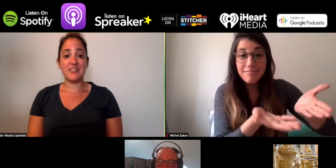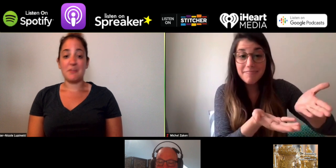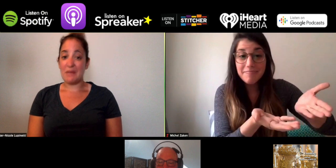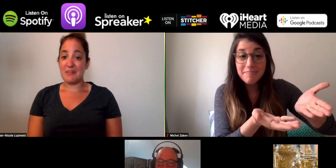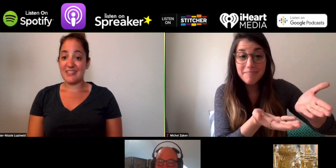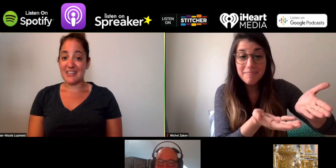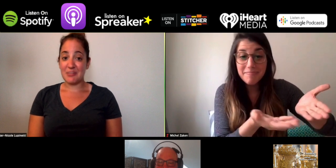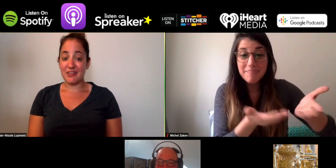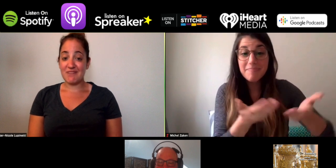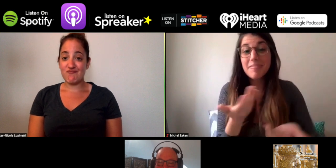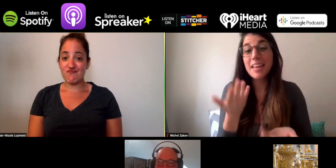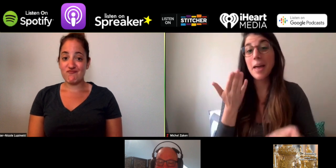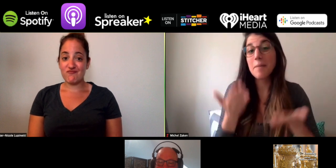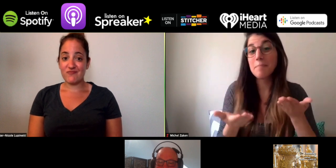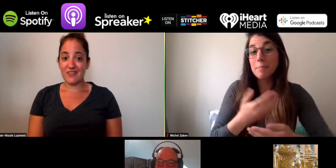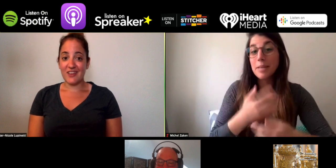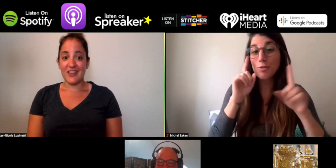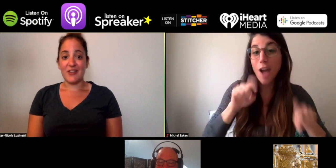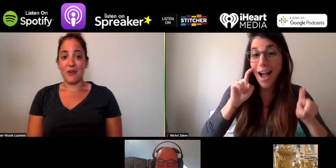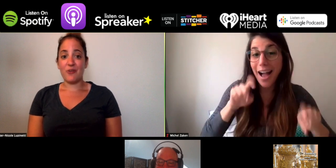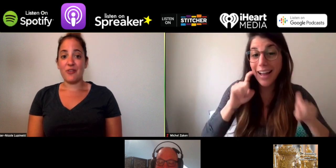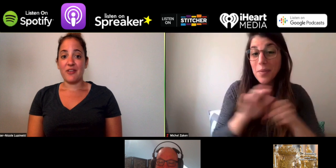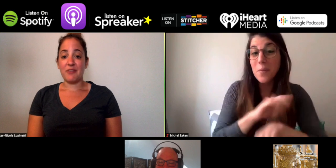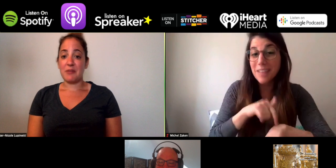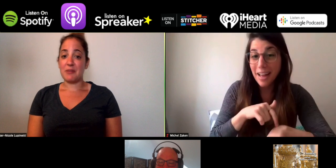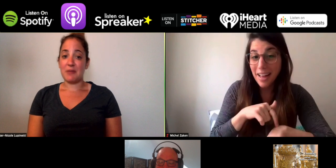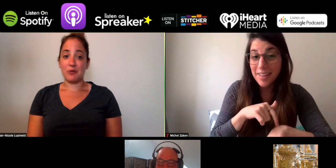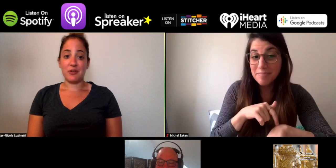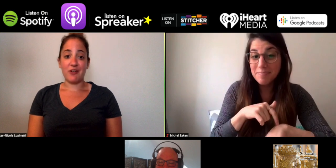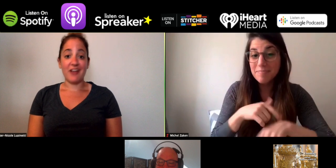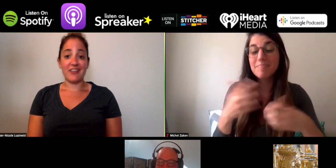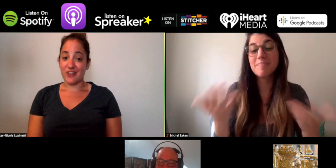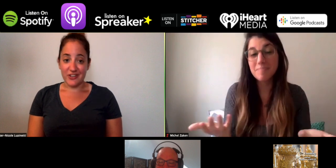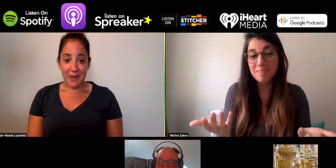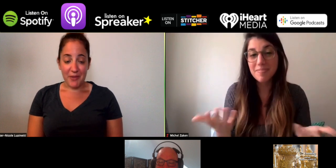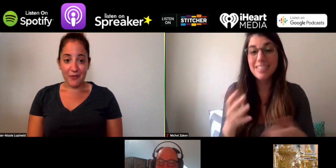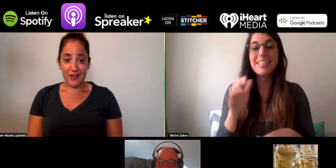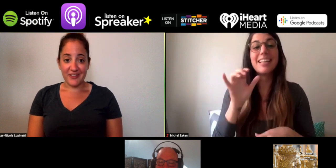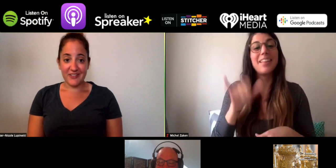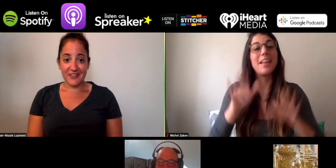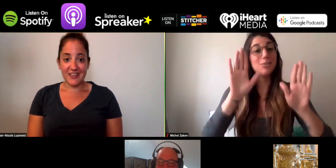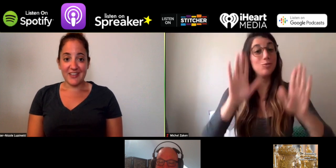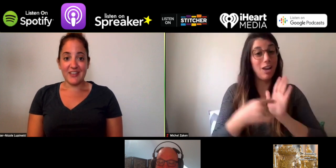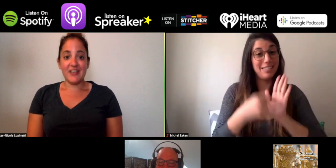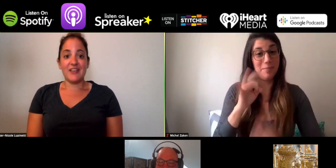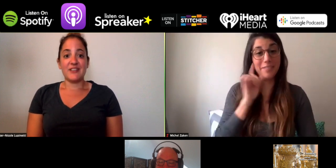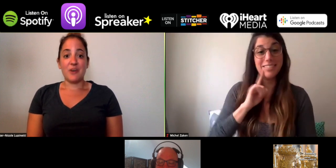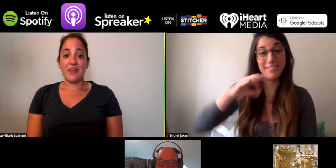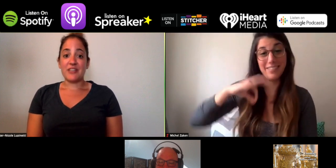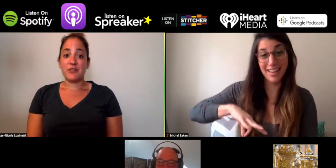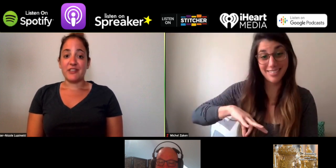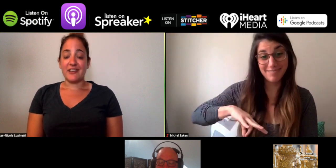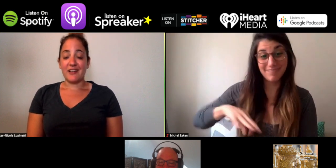if you see a baby that's on the plane, you know, maybe the baby will be crying the entire time on the flight.